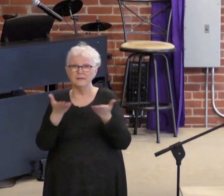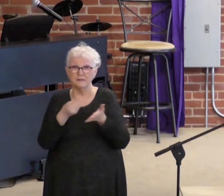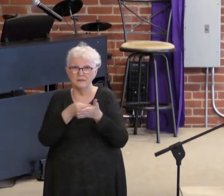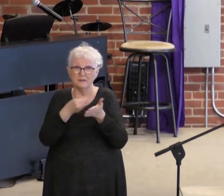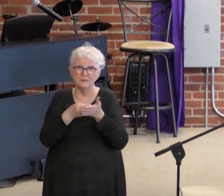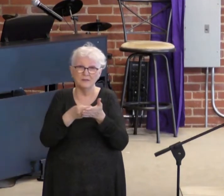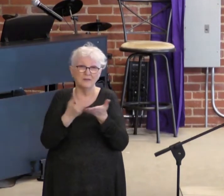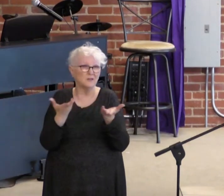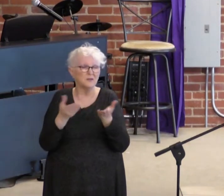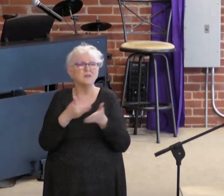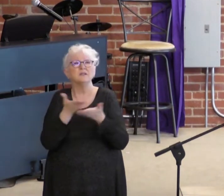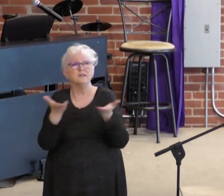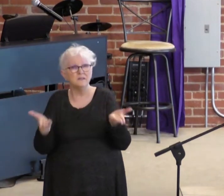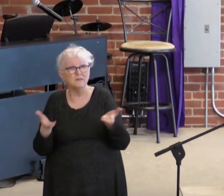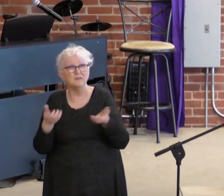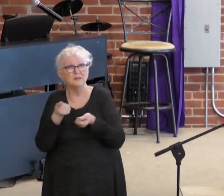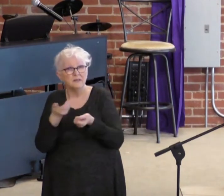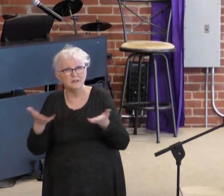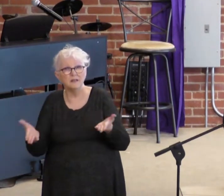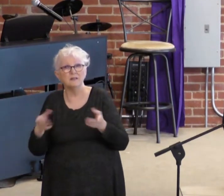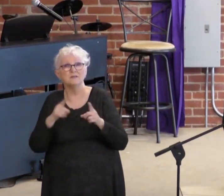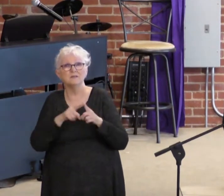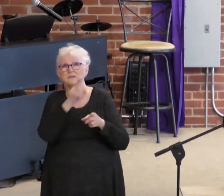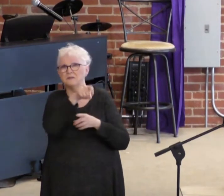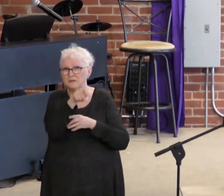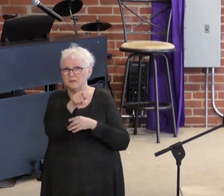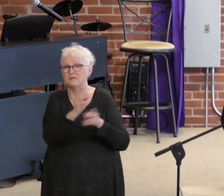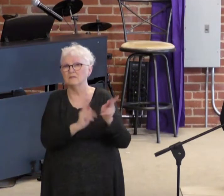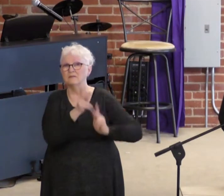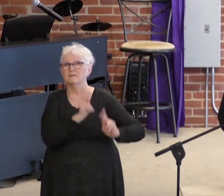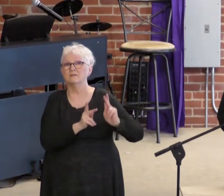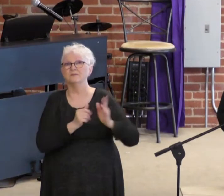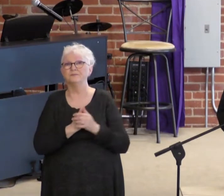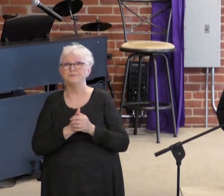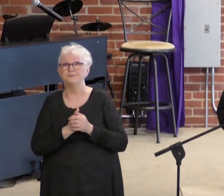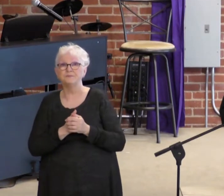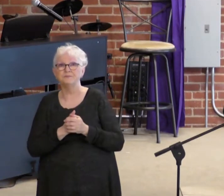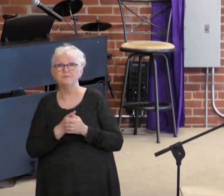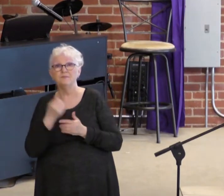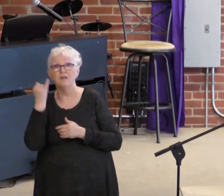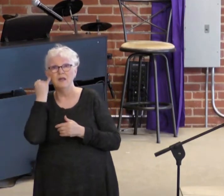week, if you receive my phone tree message, and by